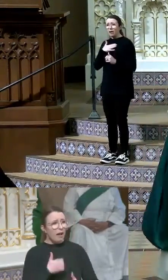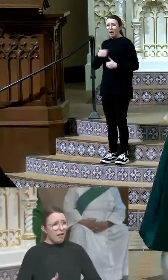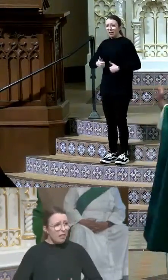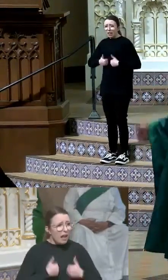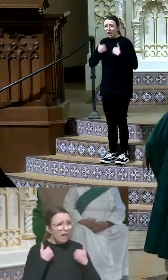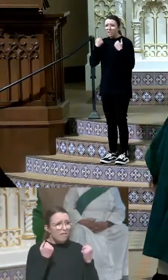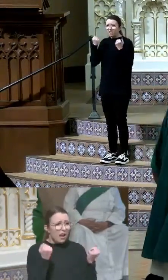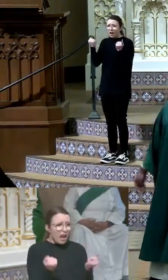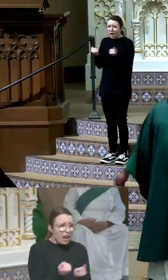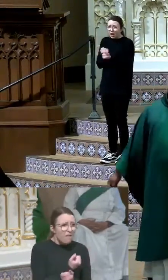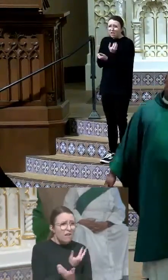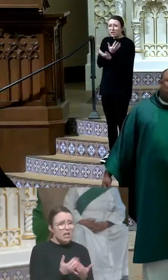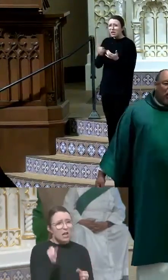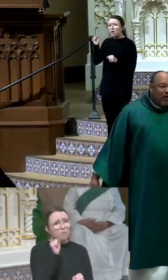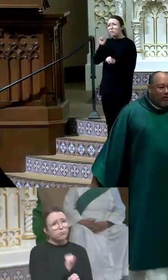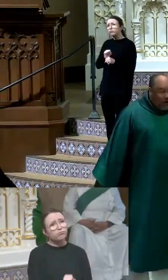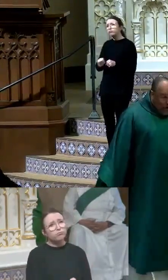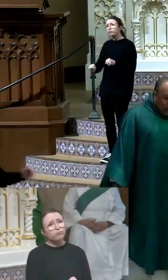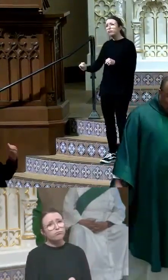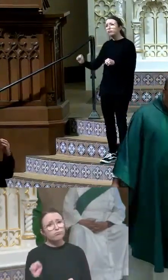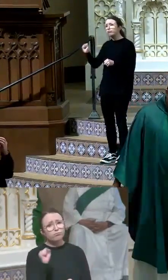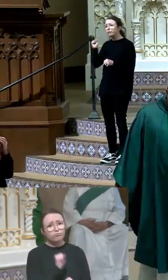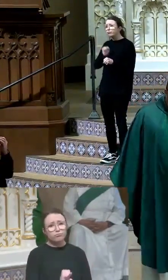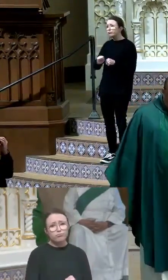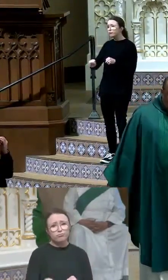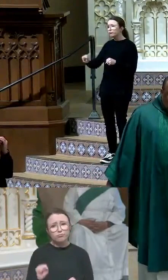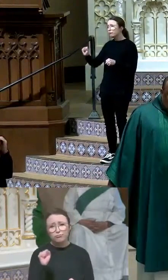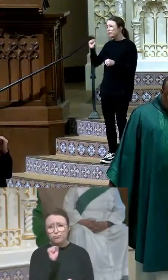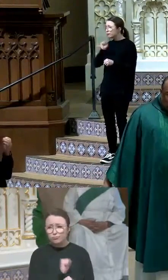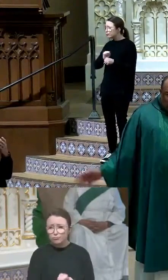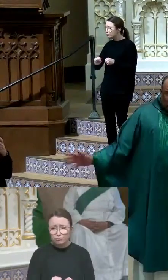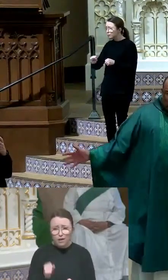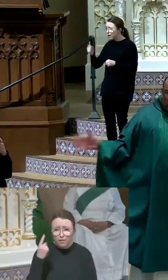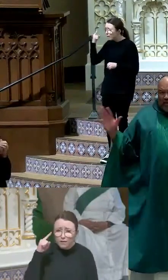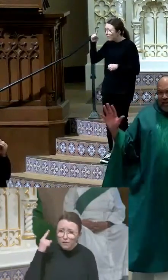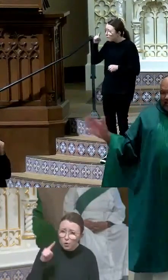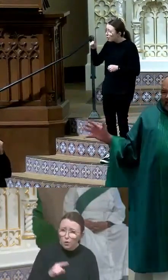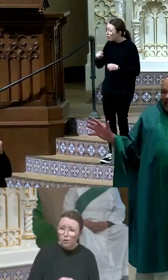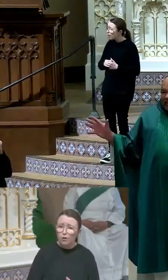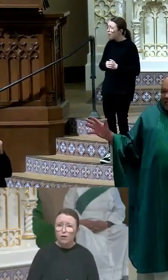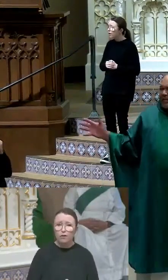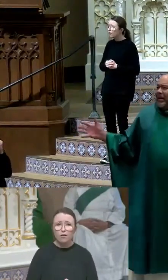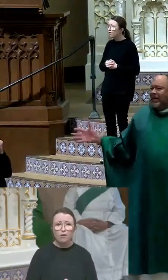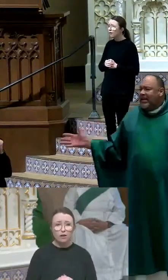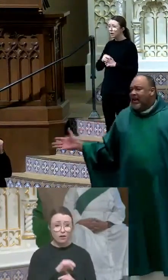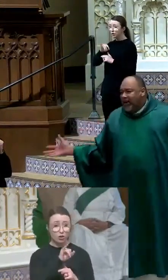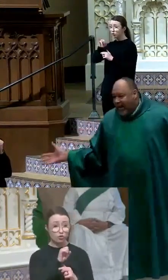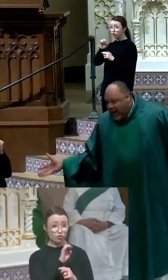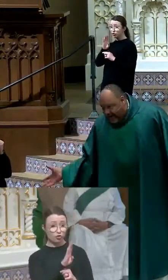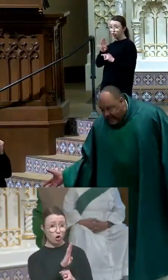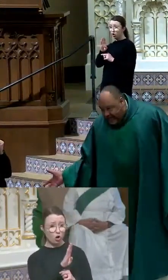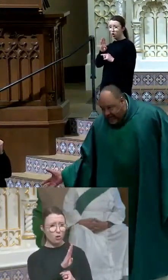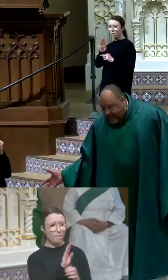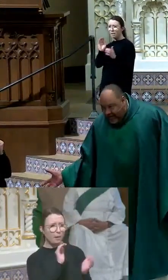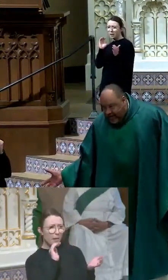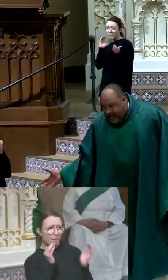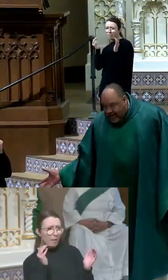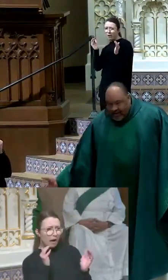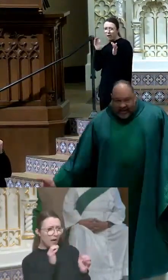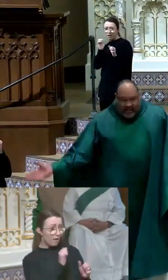doing is a toil, too much hard work. He's comparing it to like military